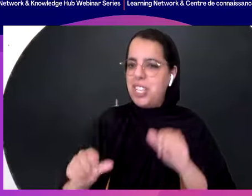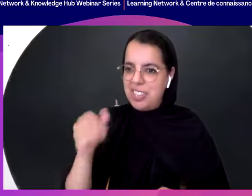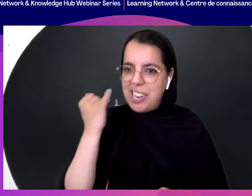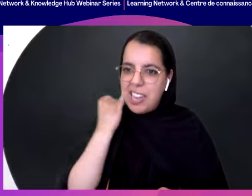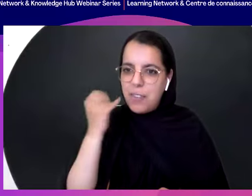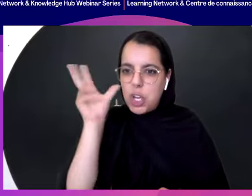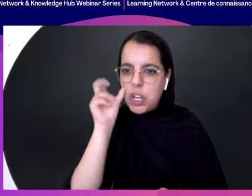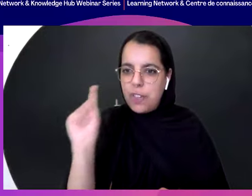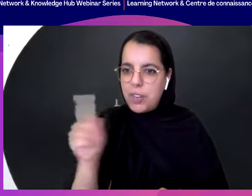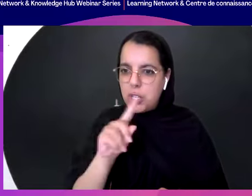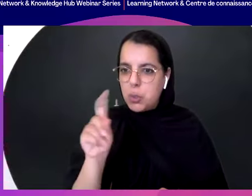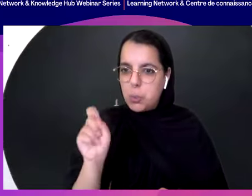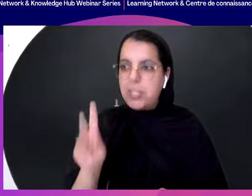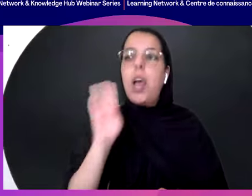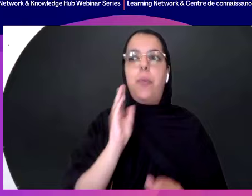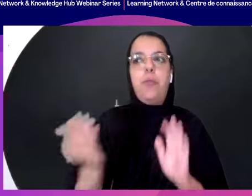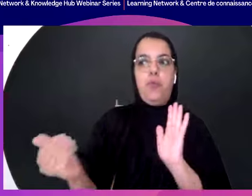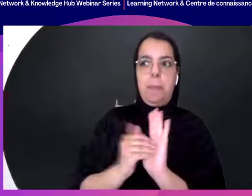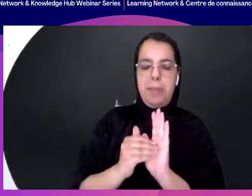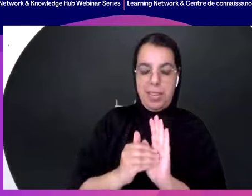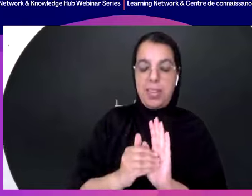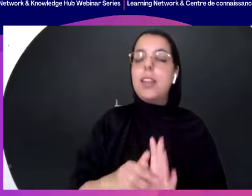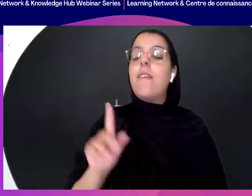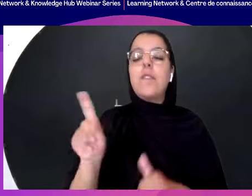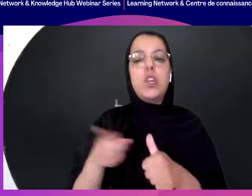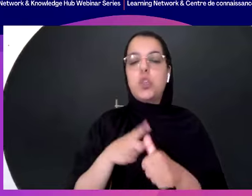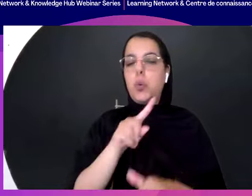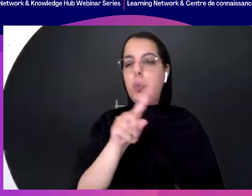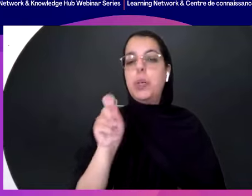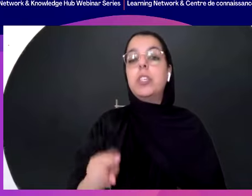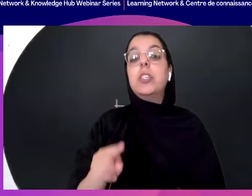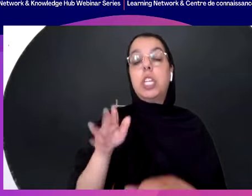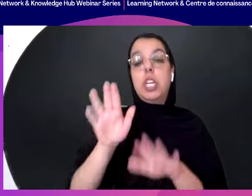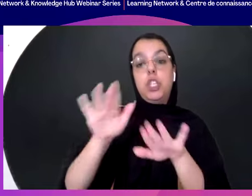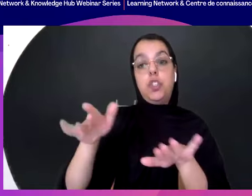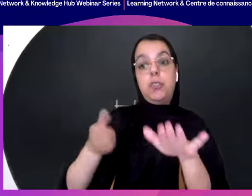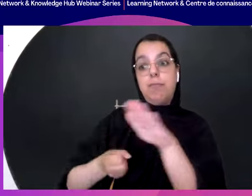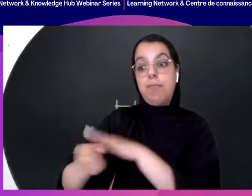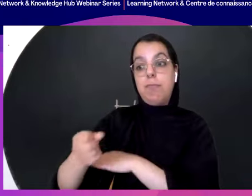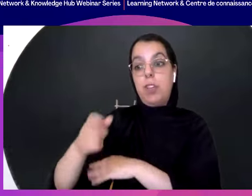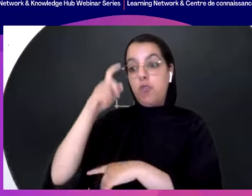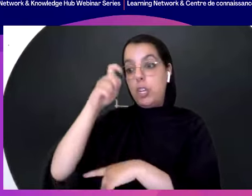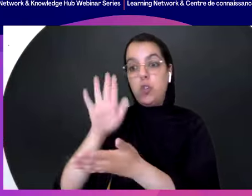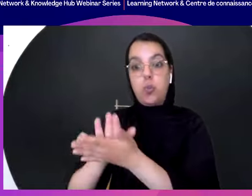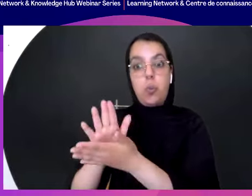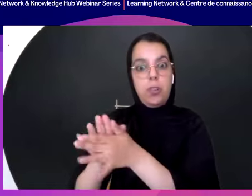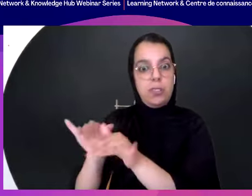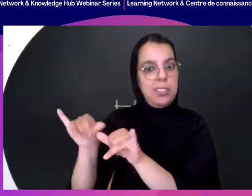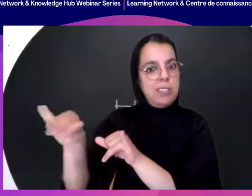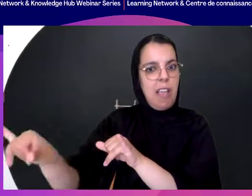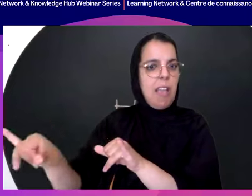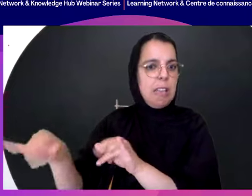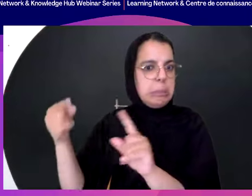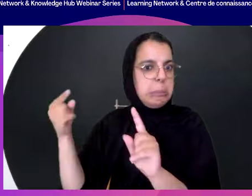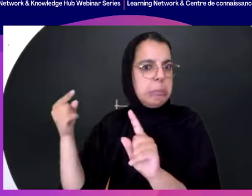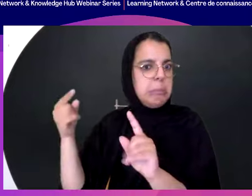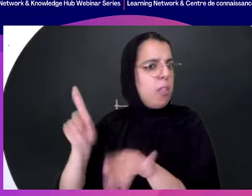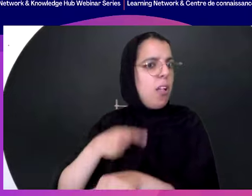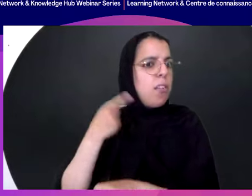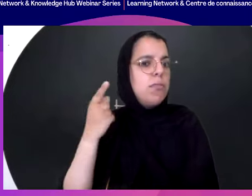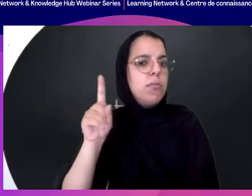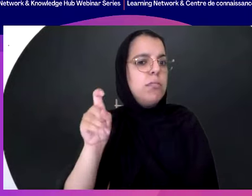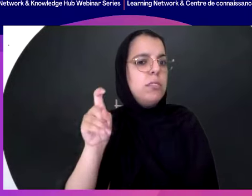but I'll repeat it. The first question was, were children kept in the schools for a specified amount of time?